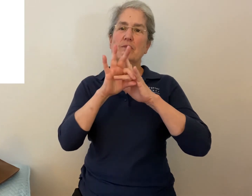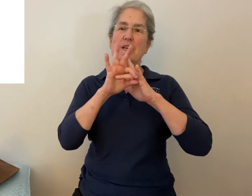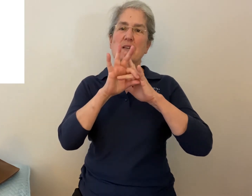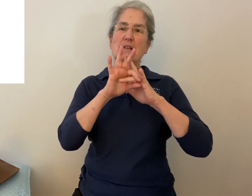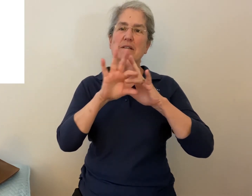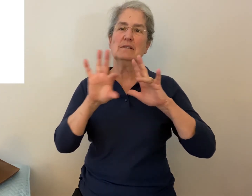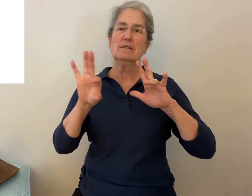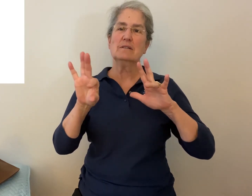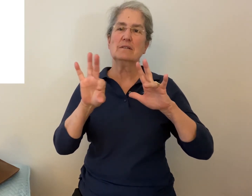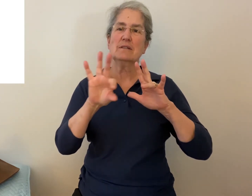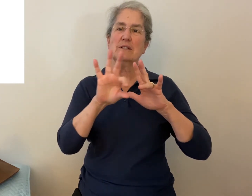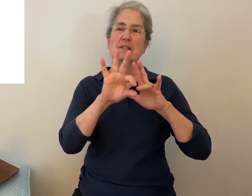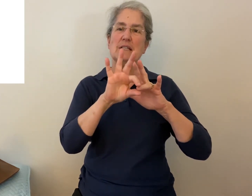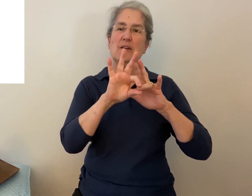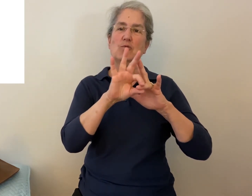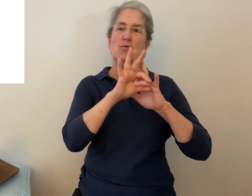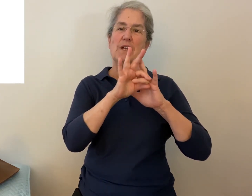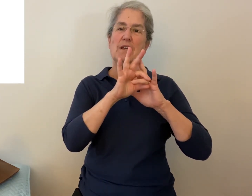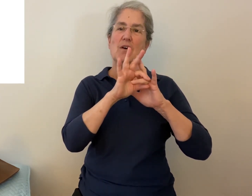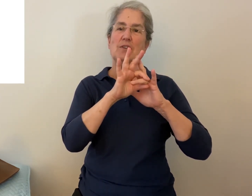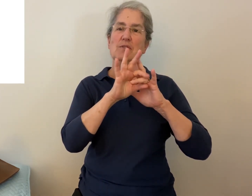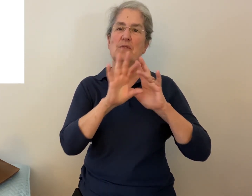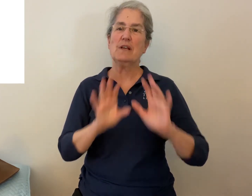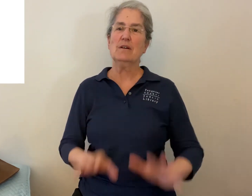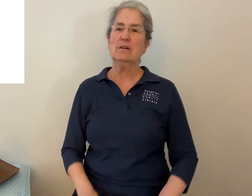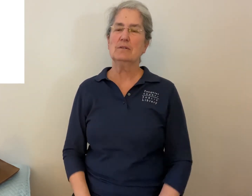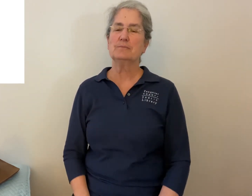Ring. Just slide a ring on your finger.